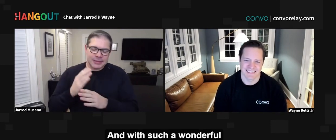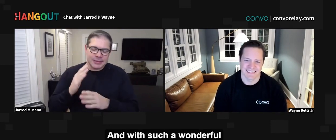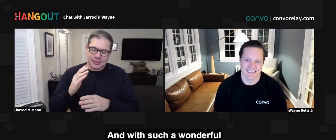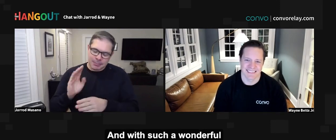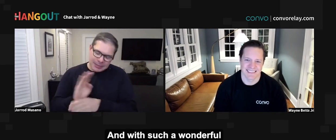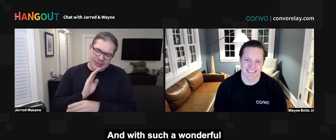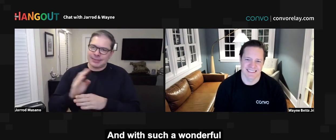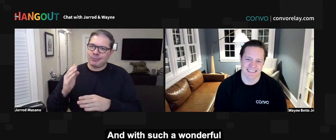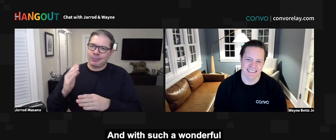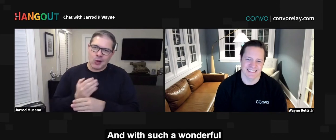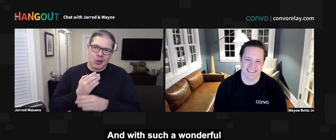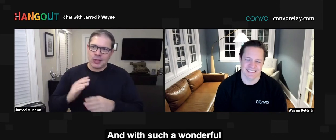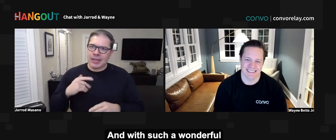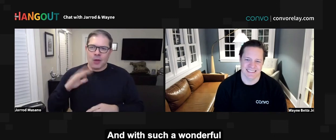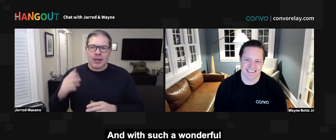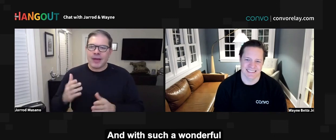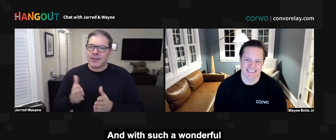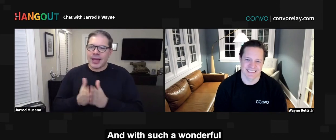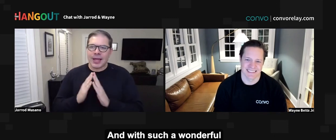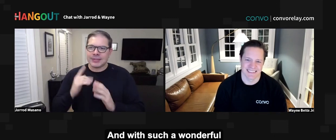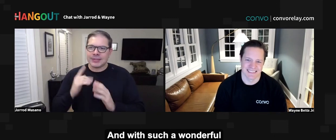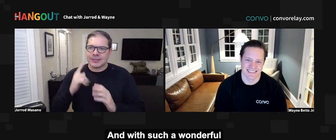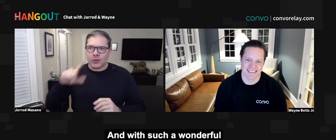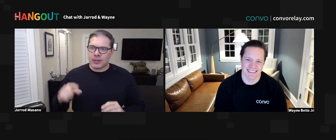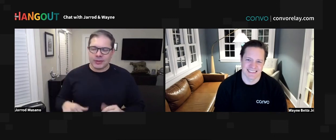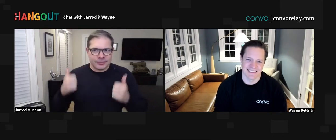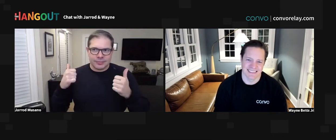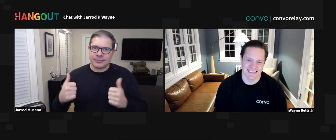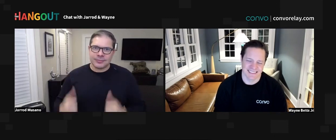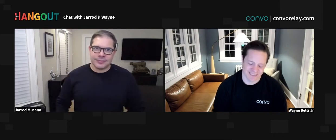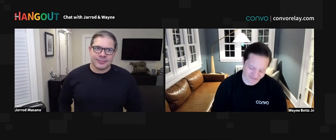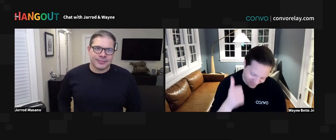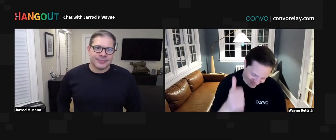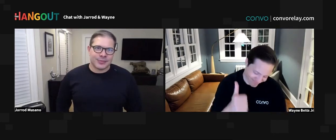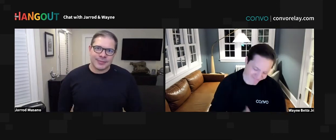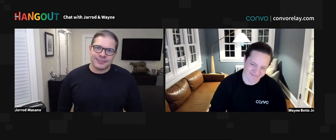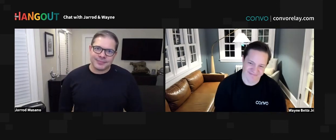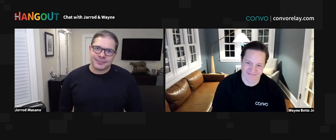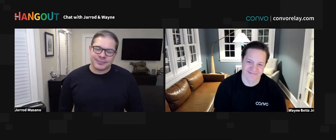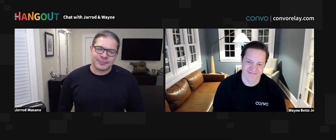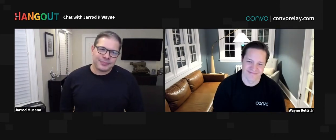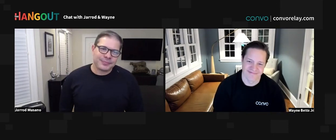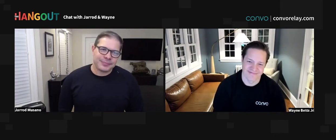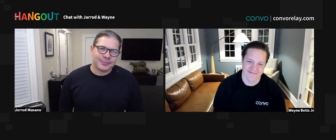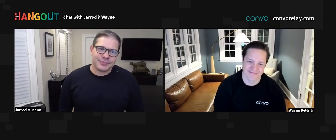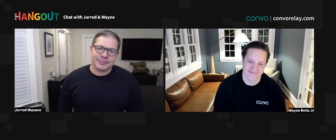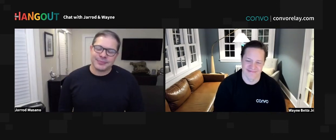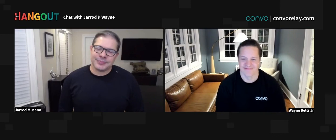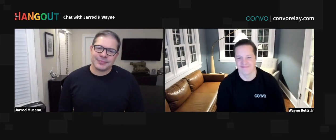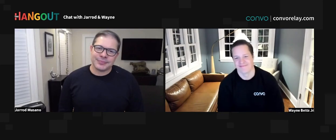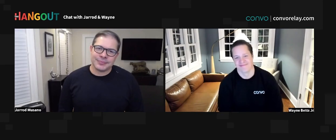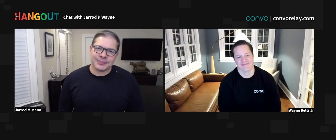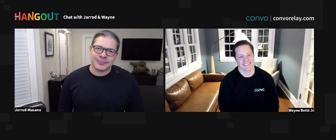And, with such a wonderful friend of mine in you and business partner, I couldn't ask for anyone better.